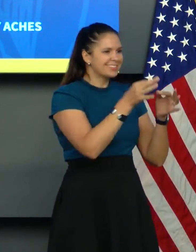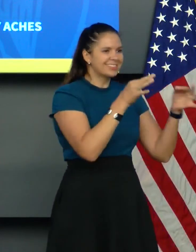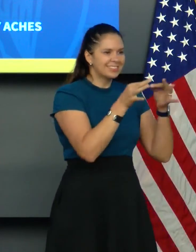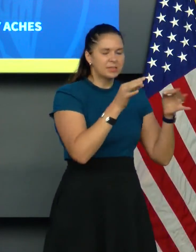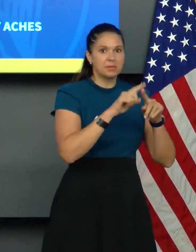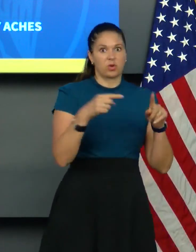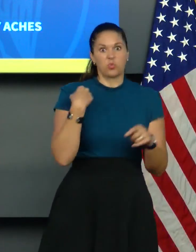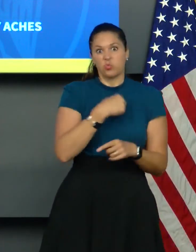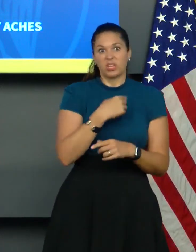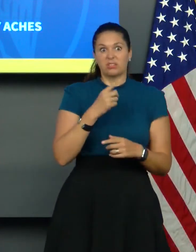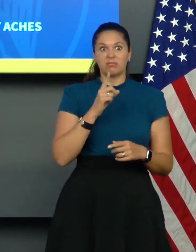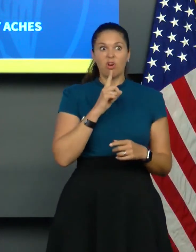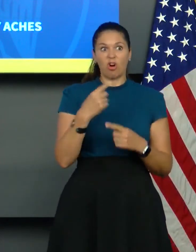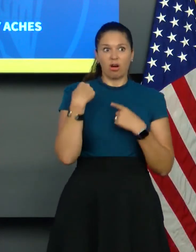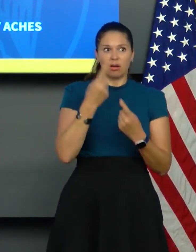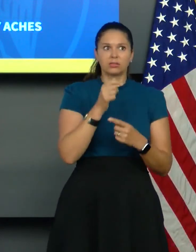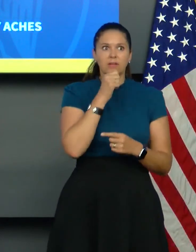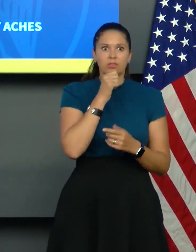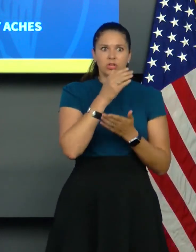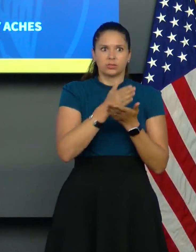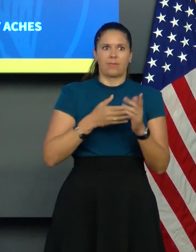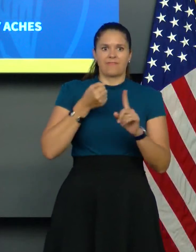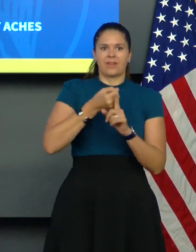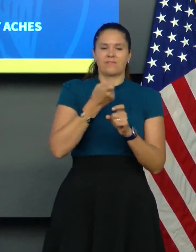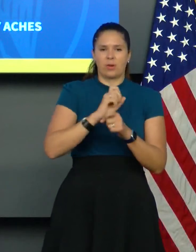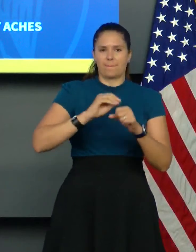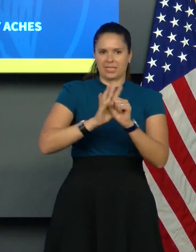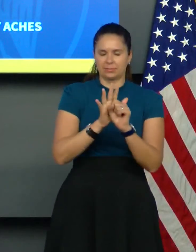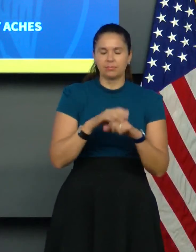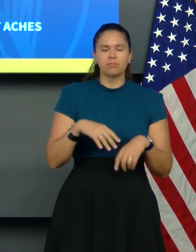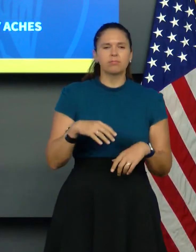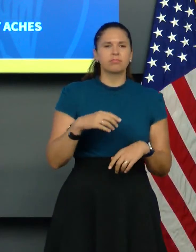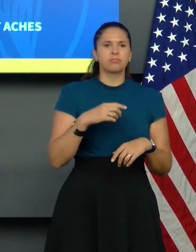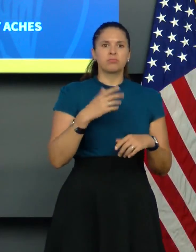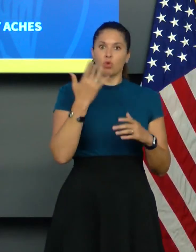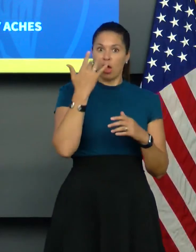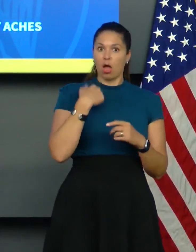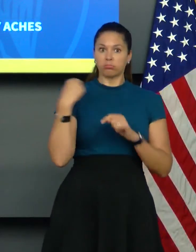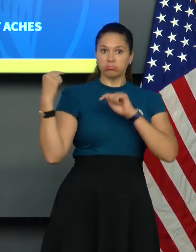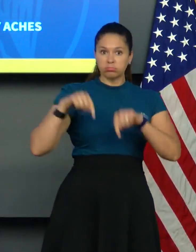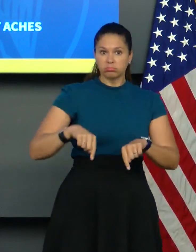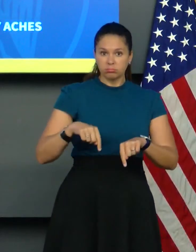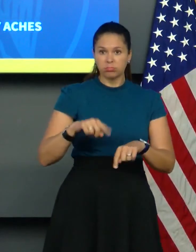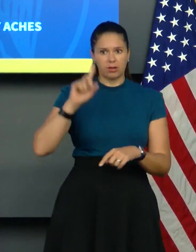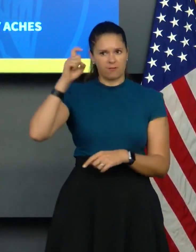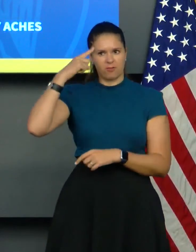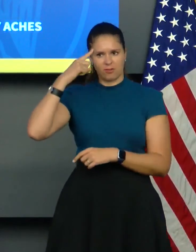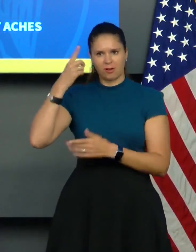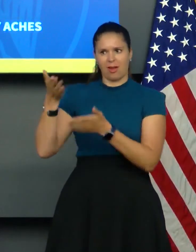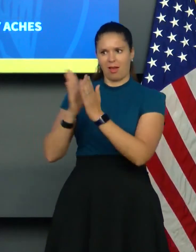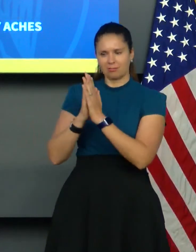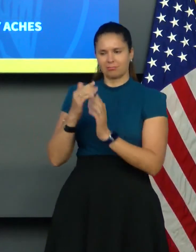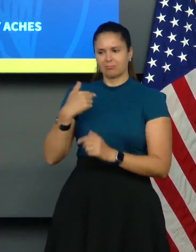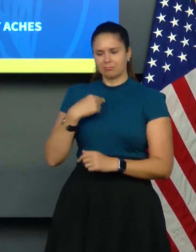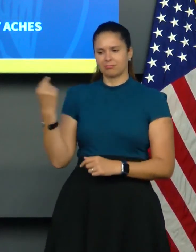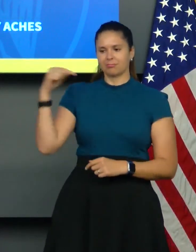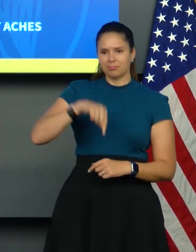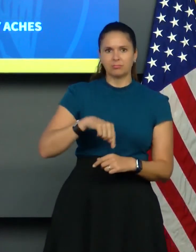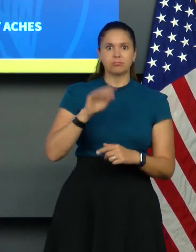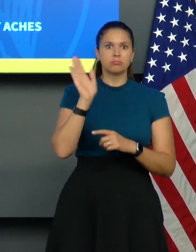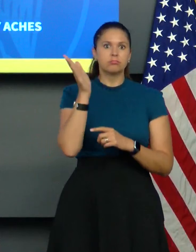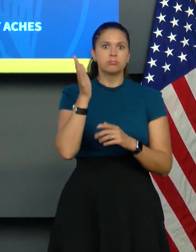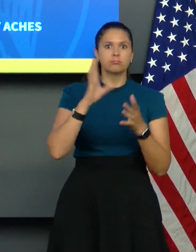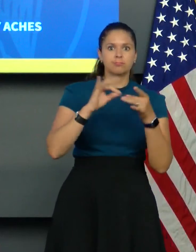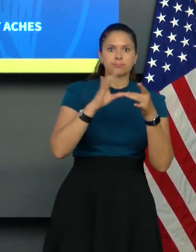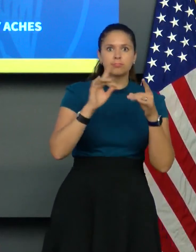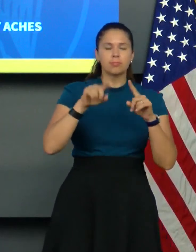suffering some of the effects of this pandemic. I was asked today here by the governor to speak specifically about